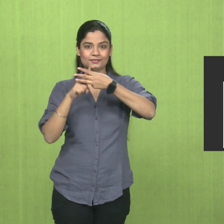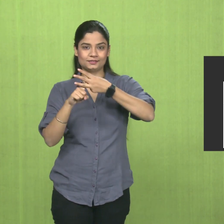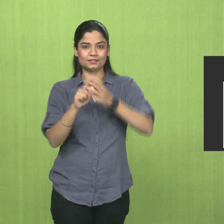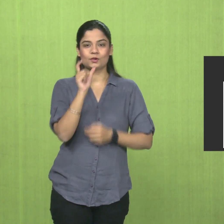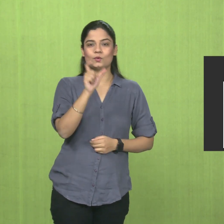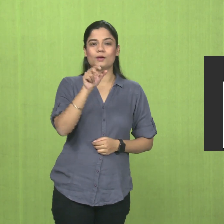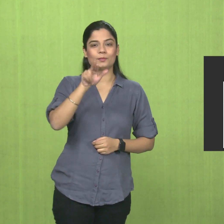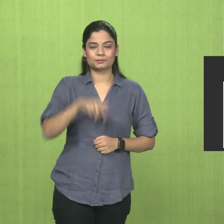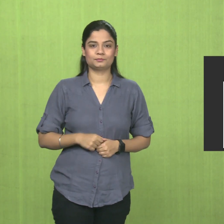Vehicle,